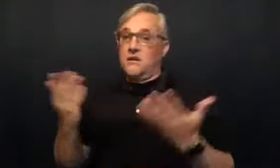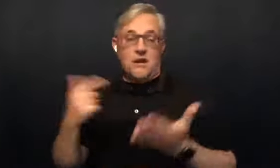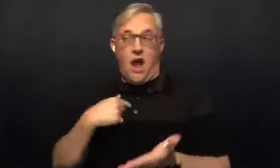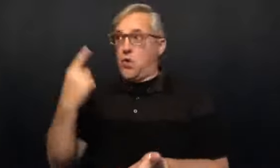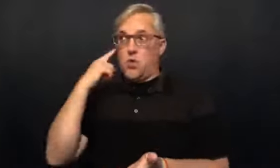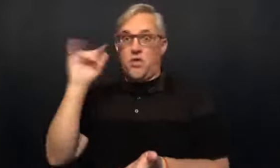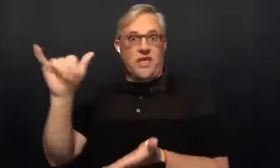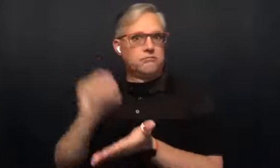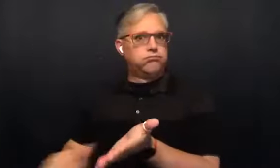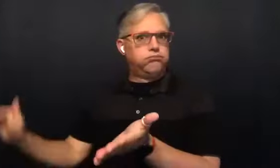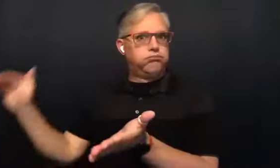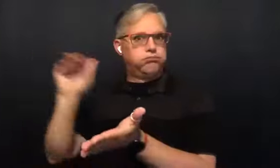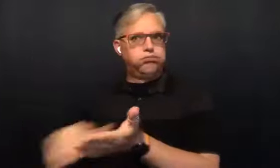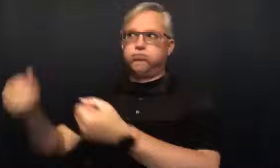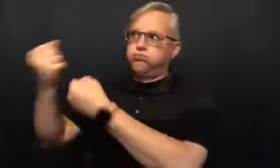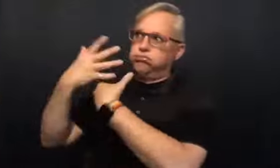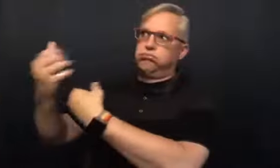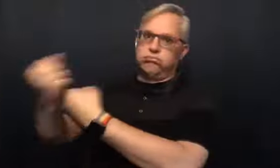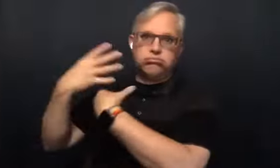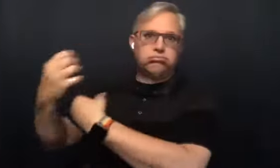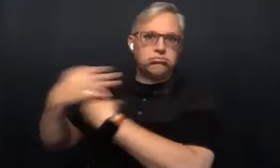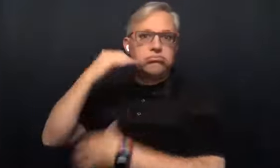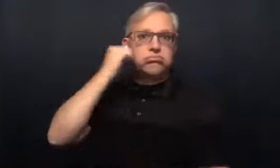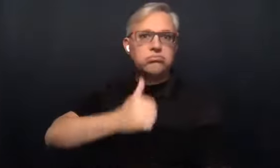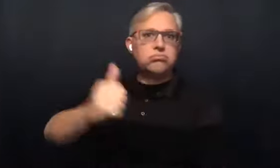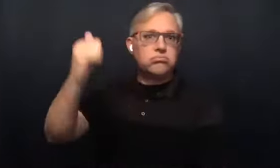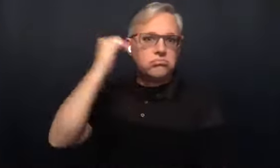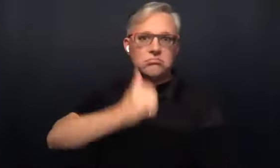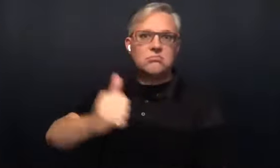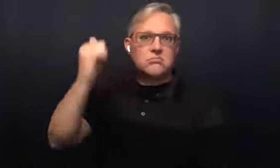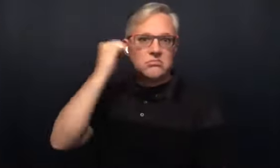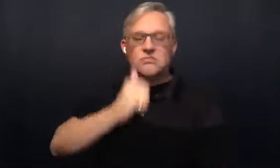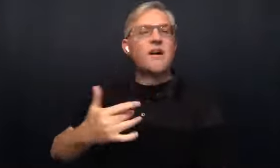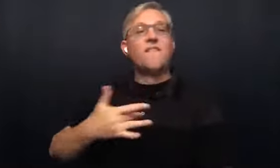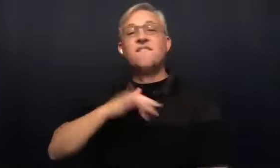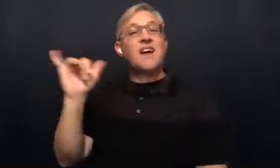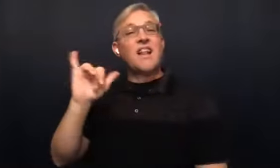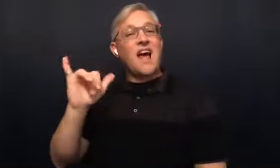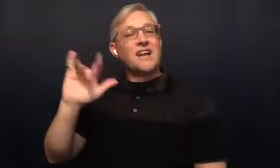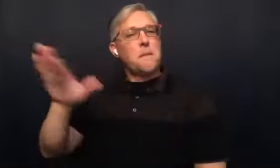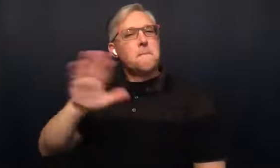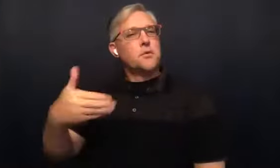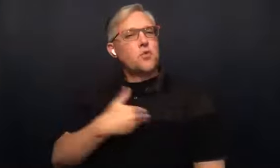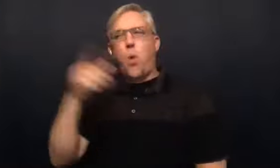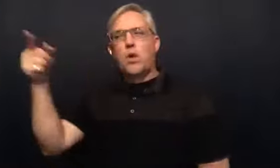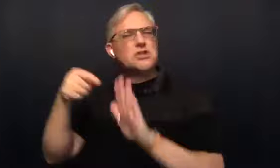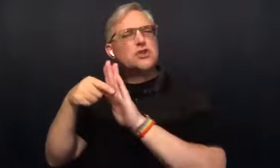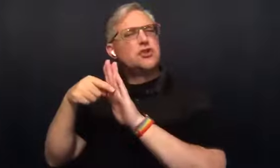and all I can describe it to you is what it felt like was a steady soul murder, because everything that you think you know about yourself that's